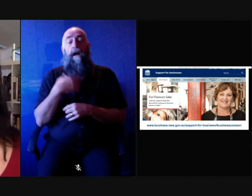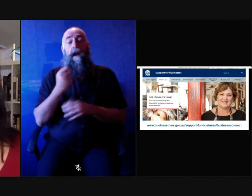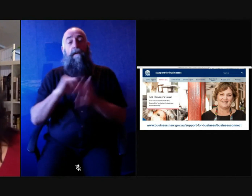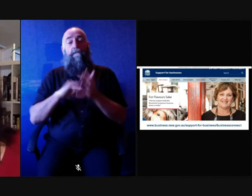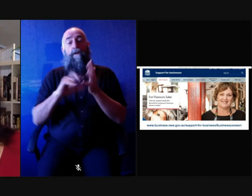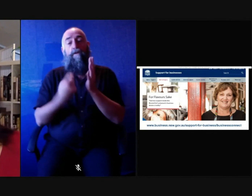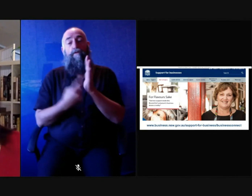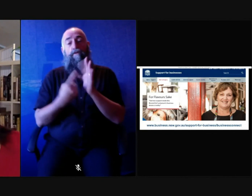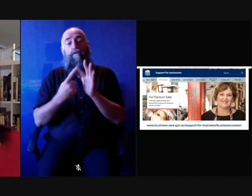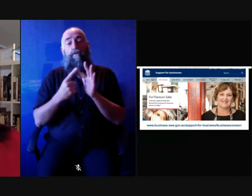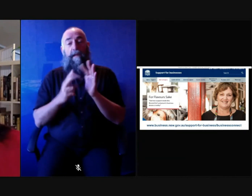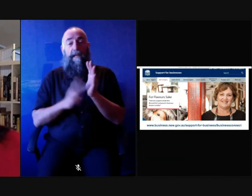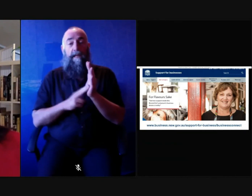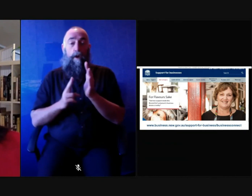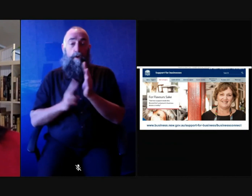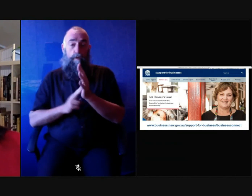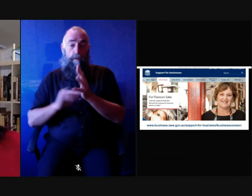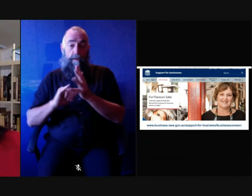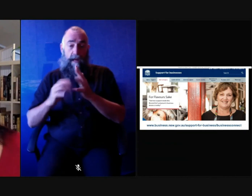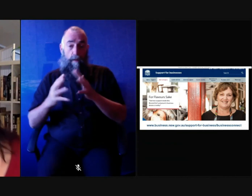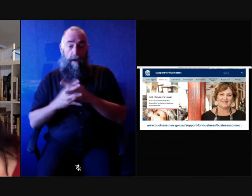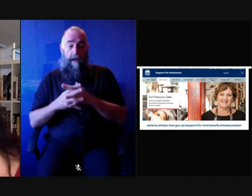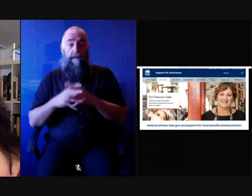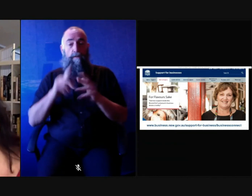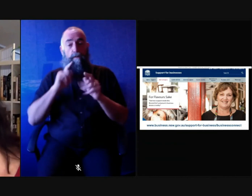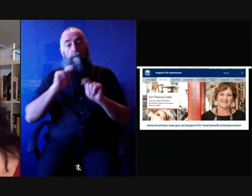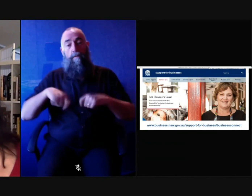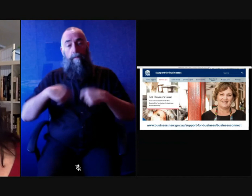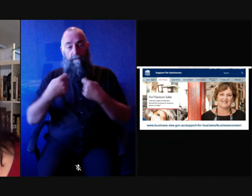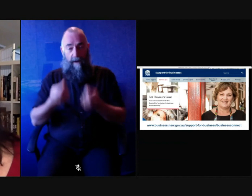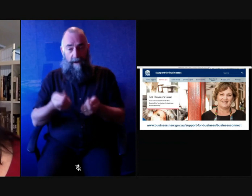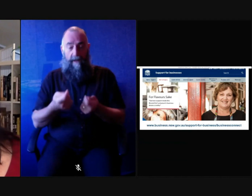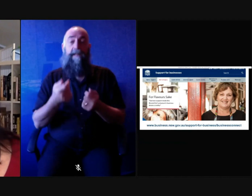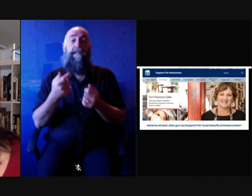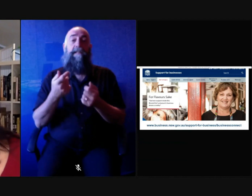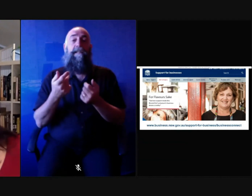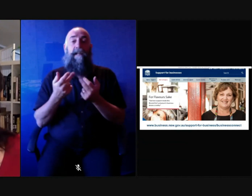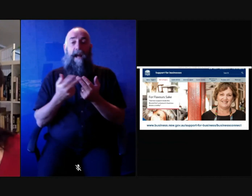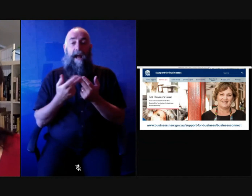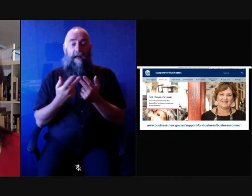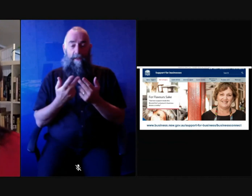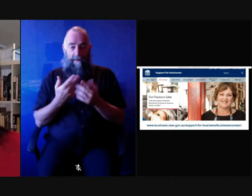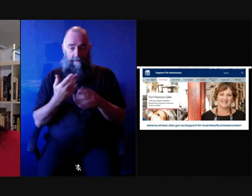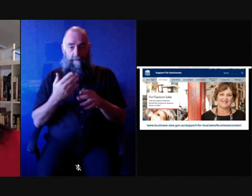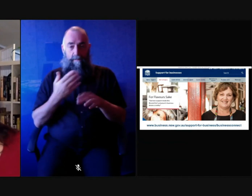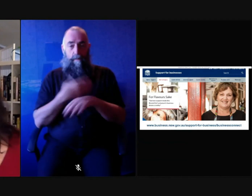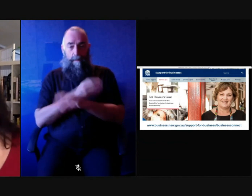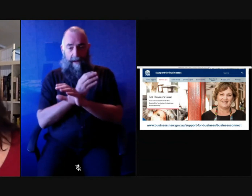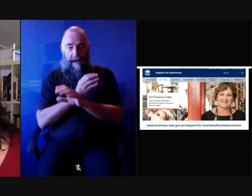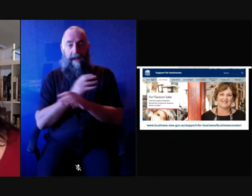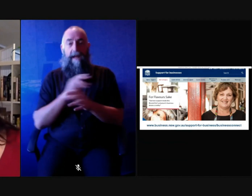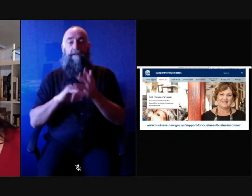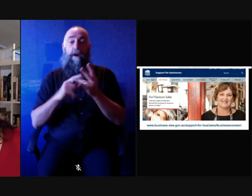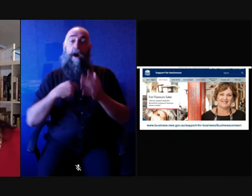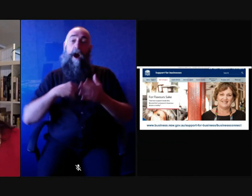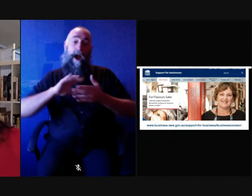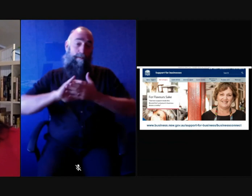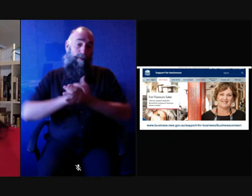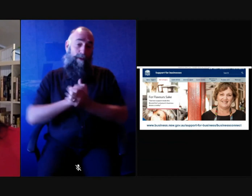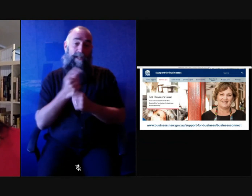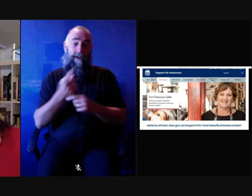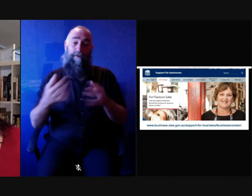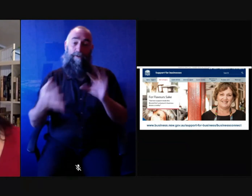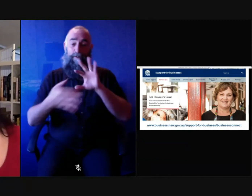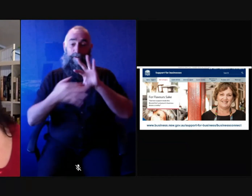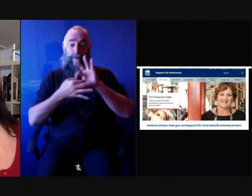other facilitators. And thank you so much for joining me. I've really appreciated it. And I hope